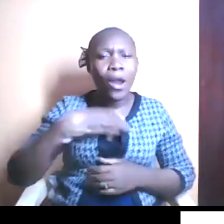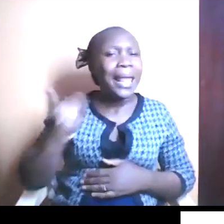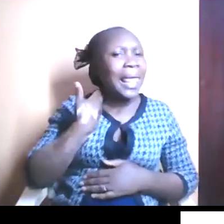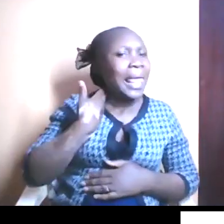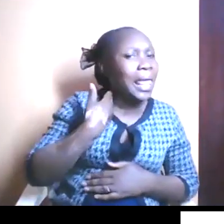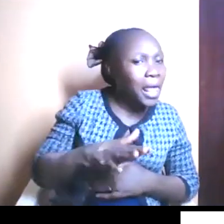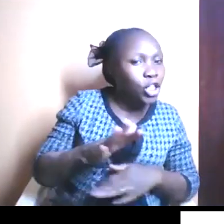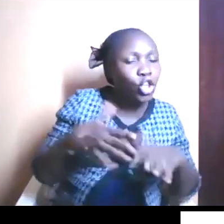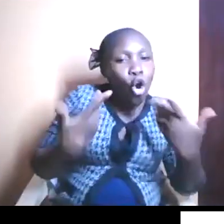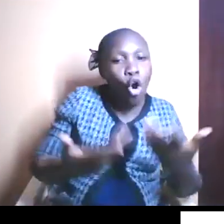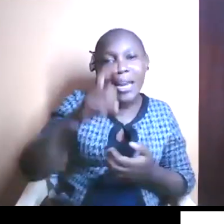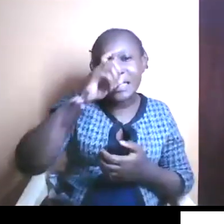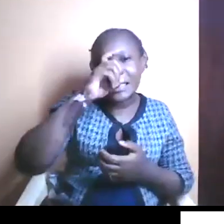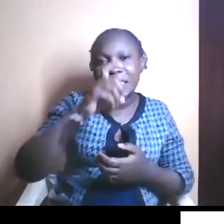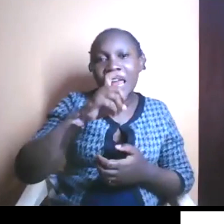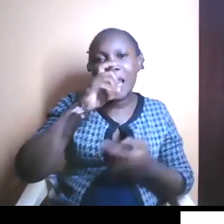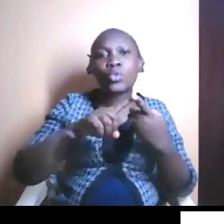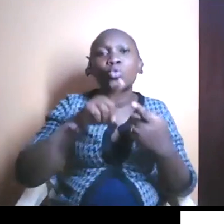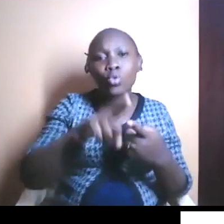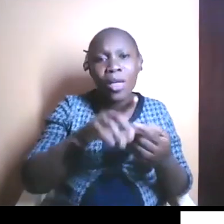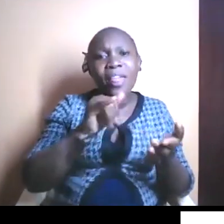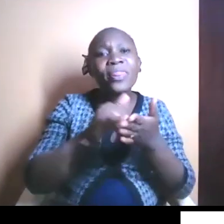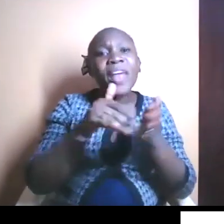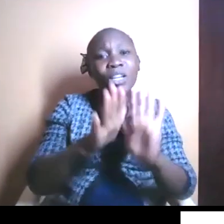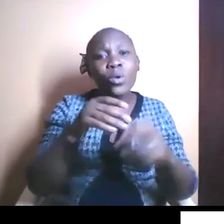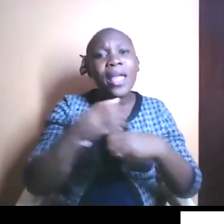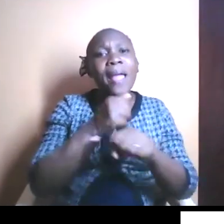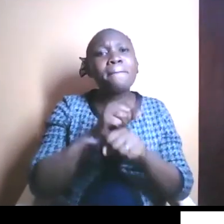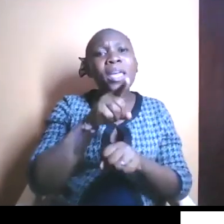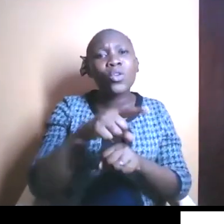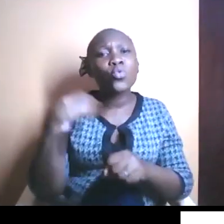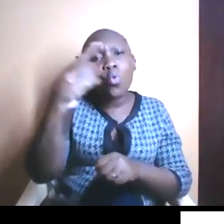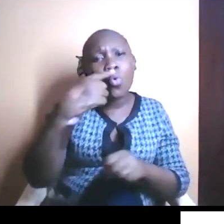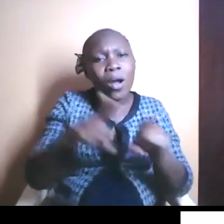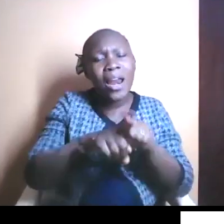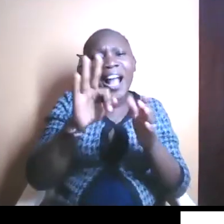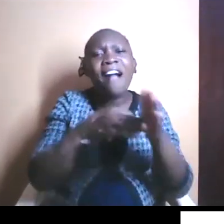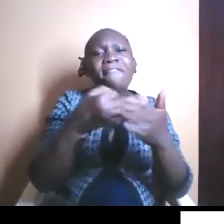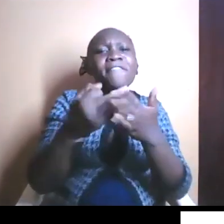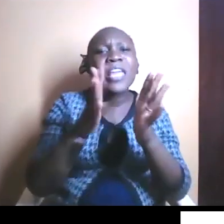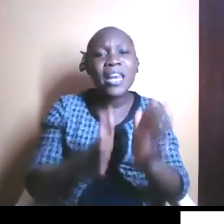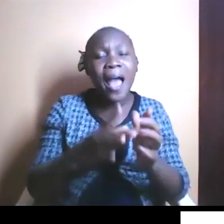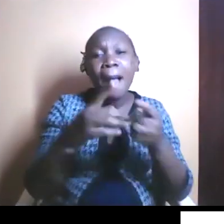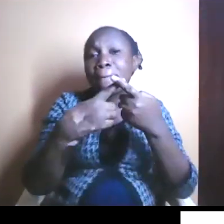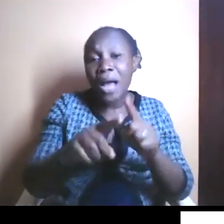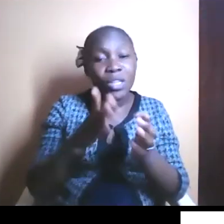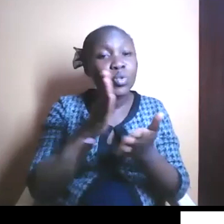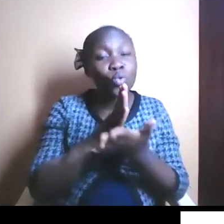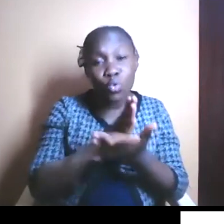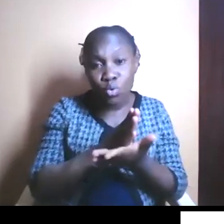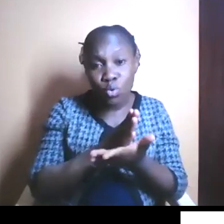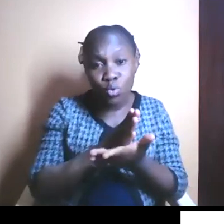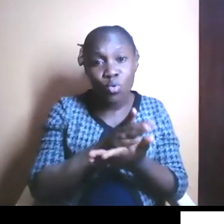you and making you look like you're a failure, while actually you're doing very well. Or probably they could be jealous that you're just about to take